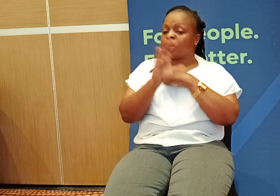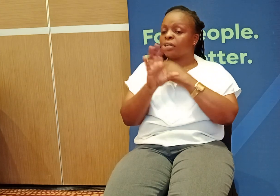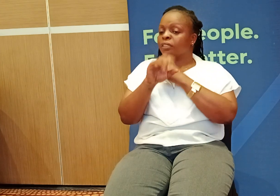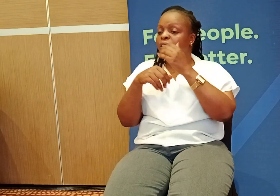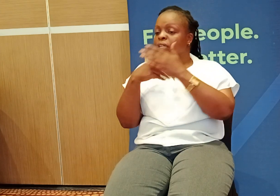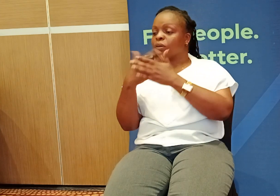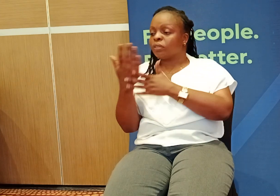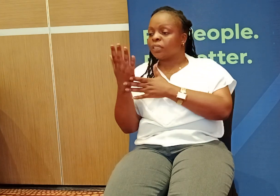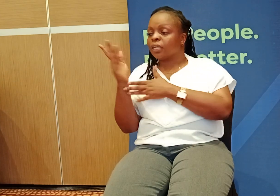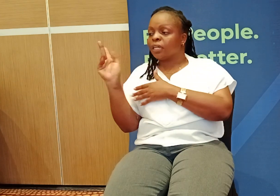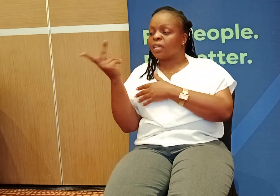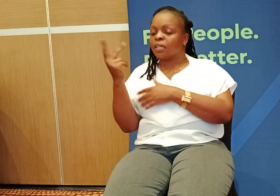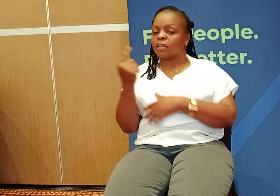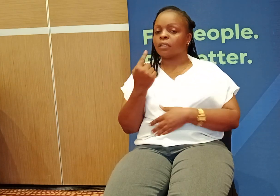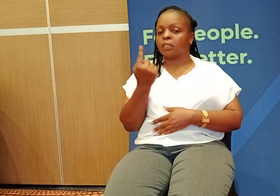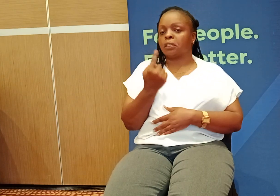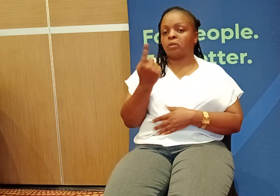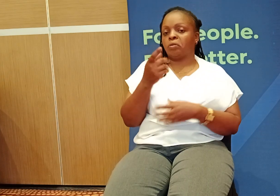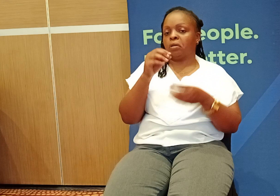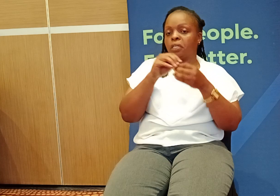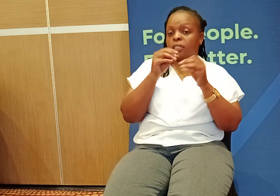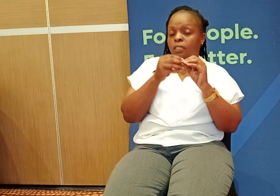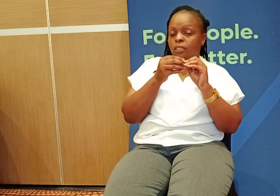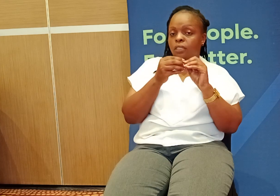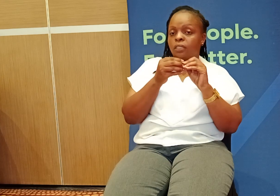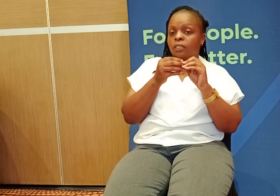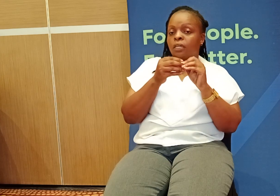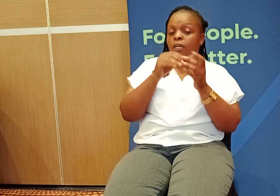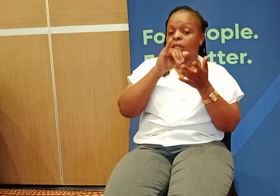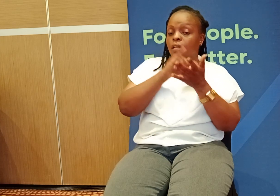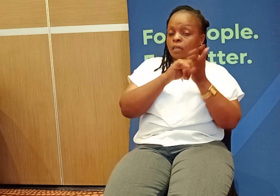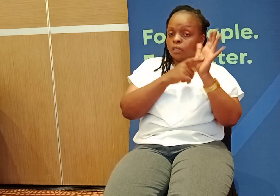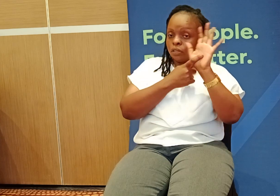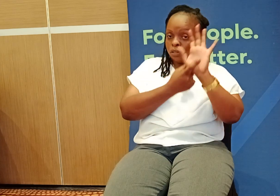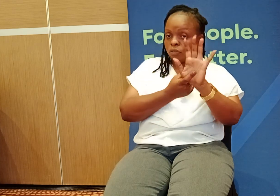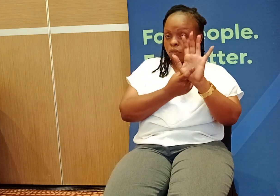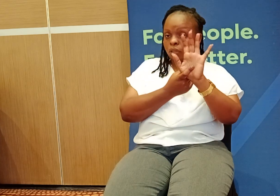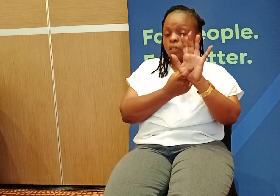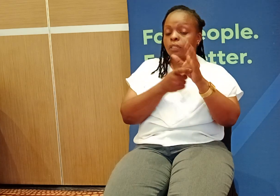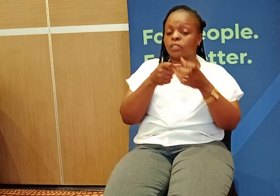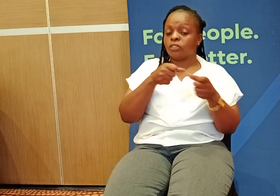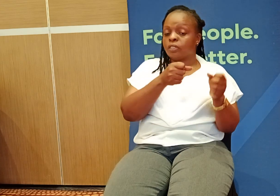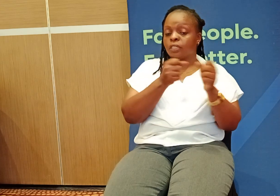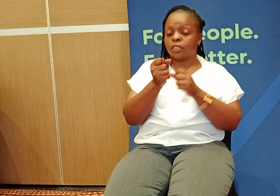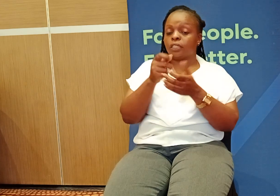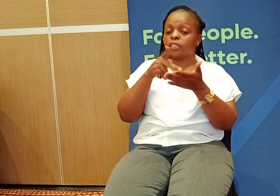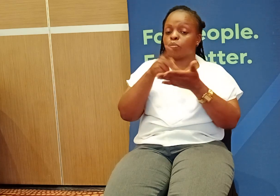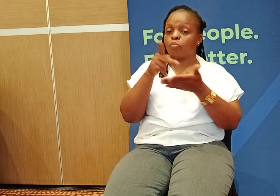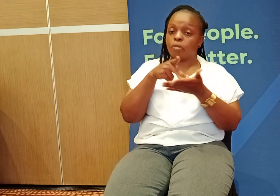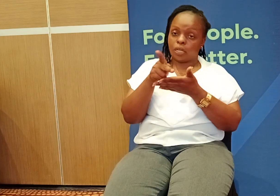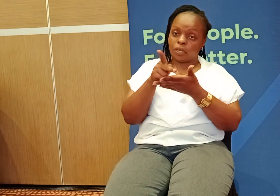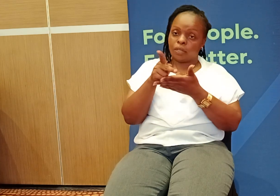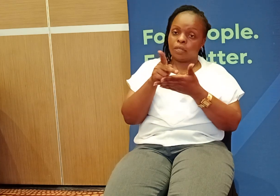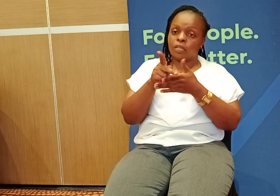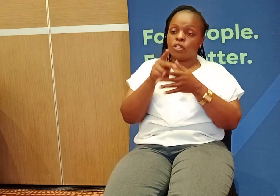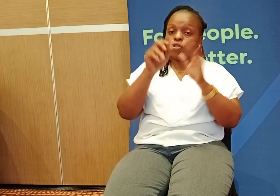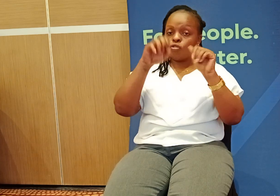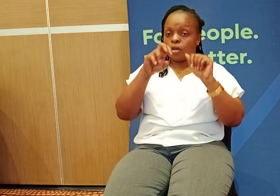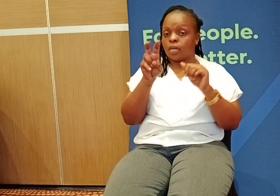digit. This demonstrates that that strategy is paying off. You can see, if I just single out